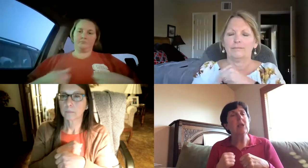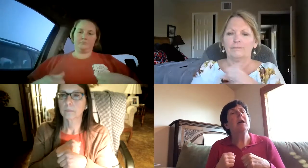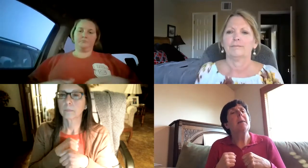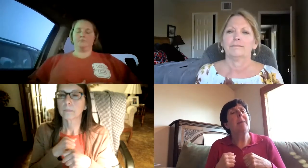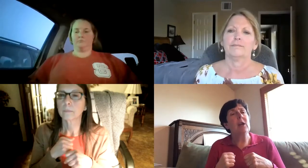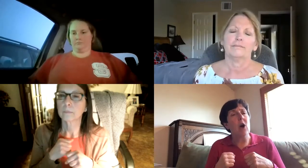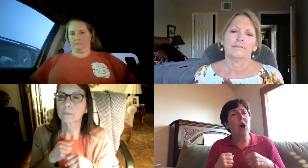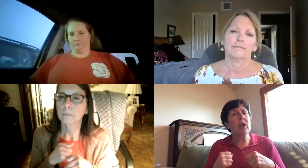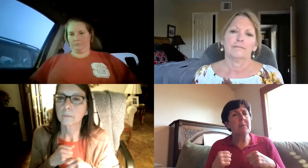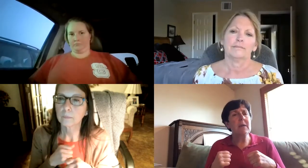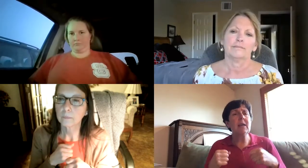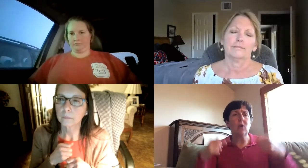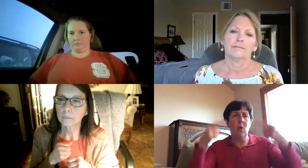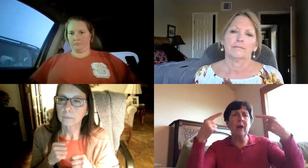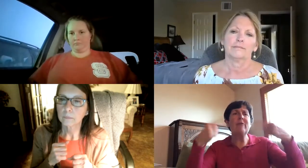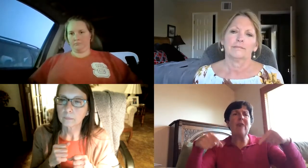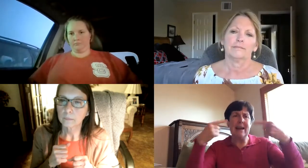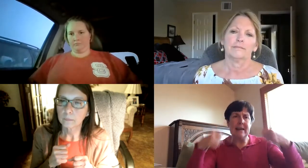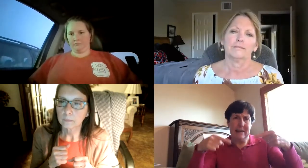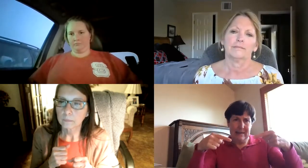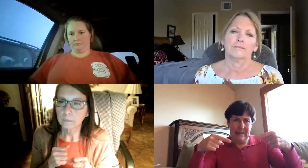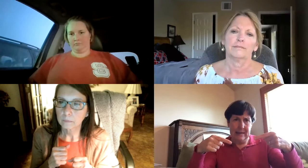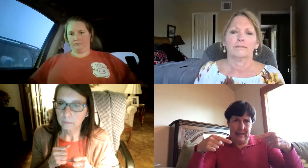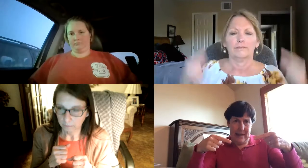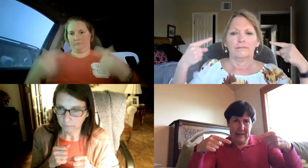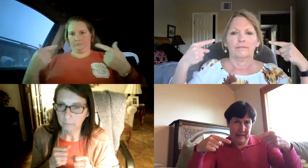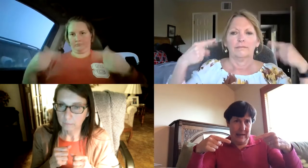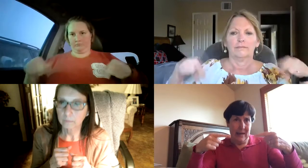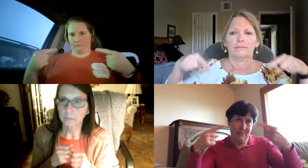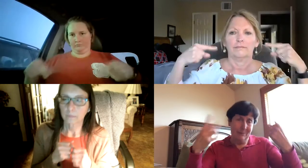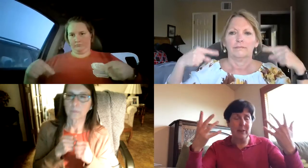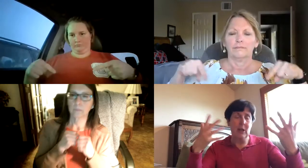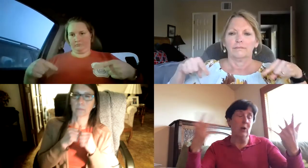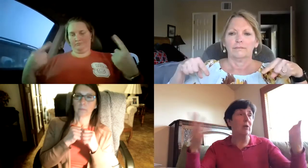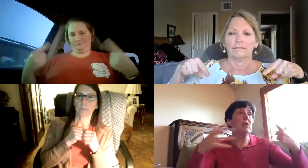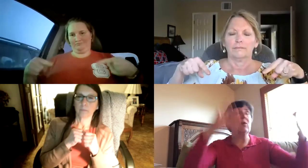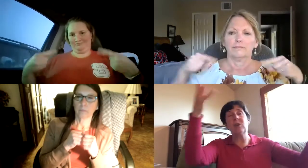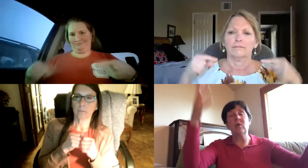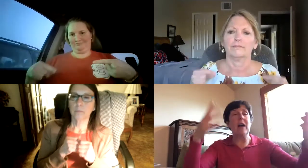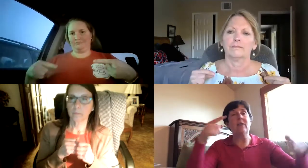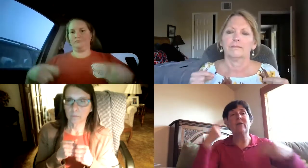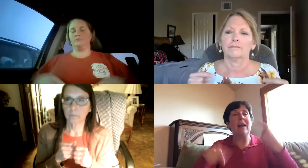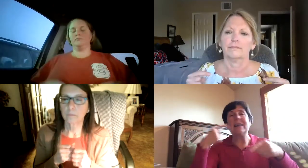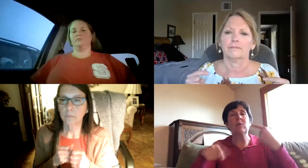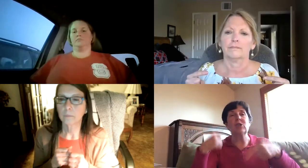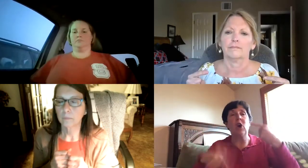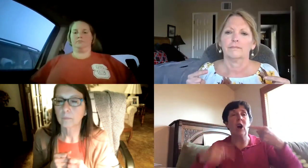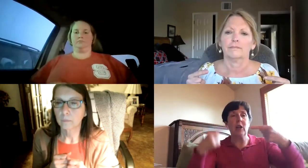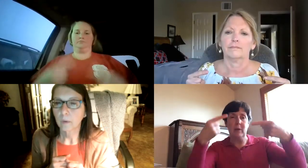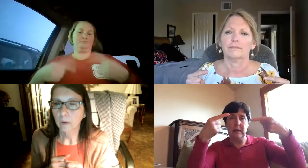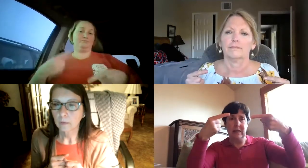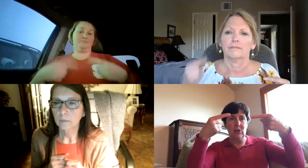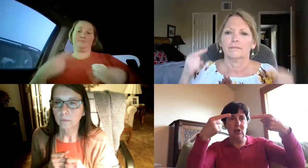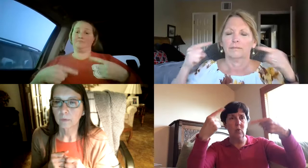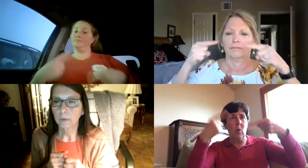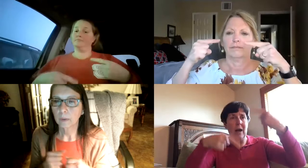this, but an argument or a fight like, so-and-so got in a fight, they were just